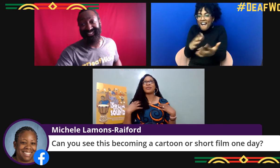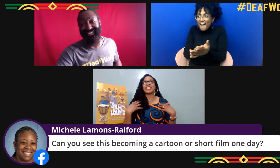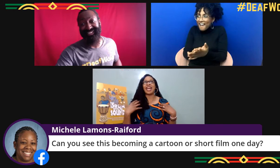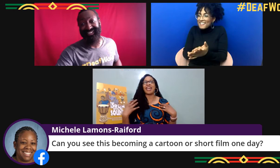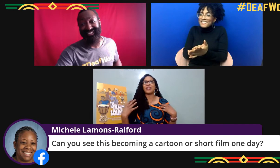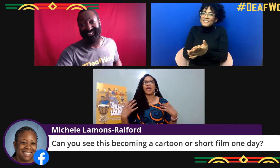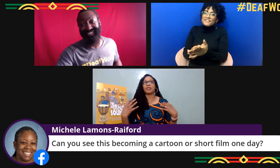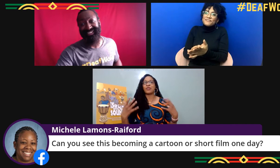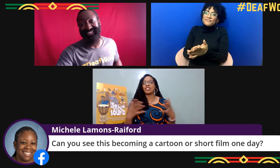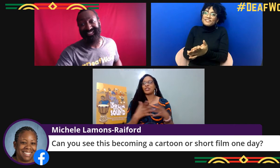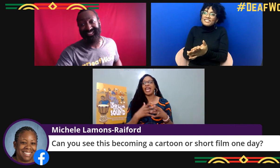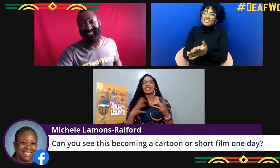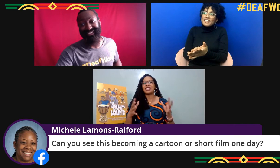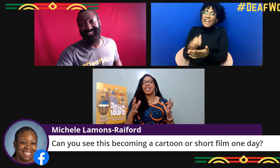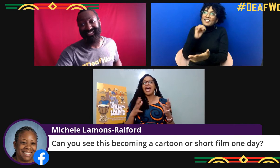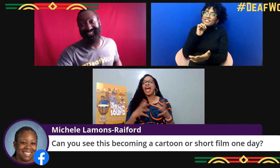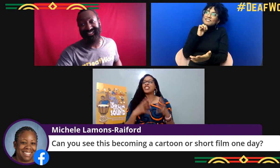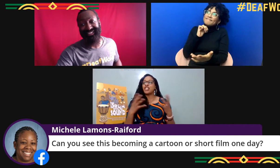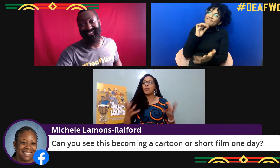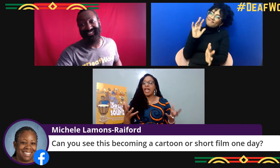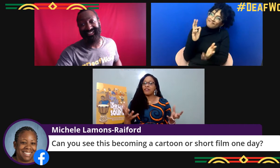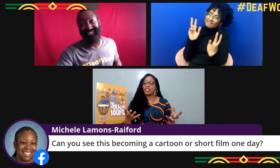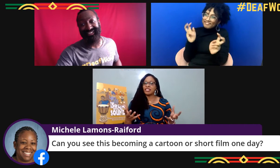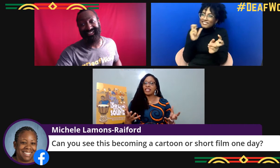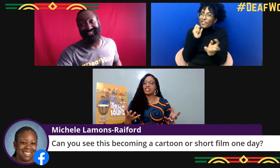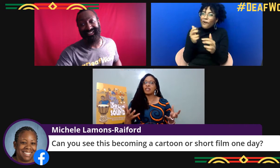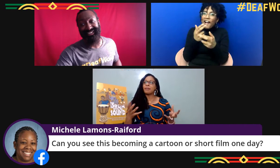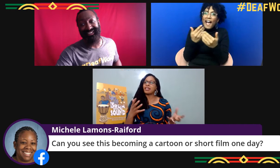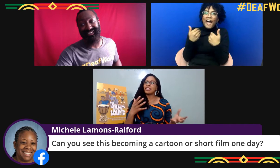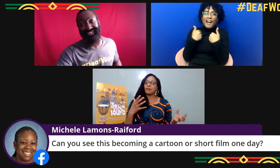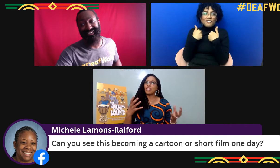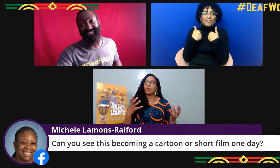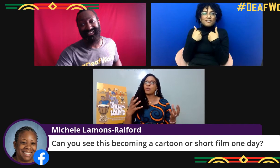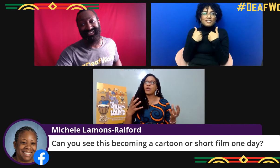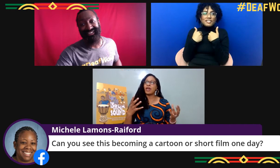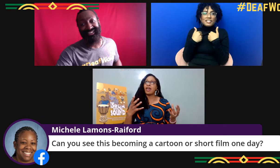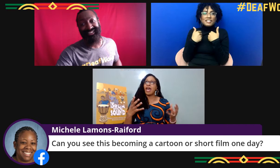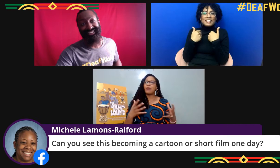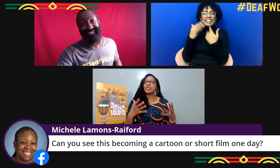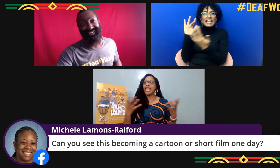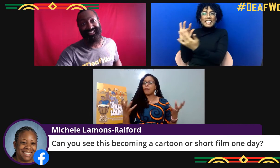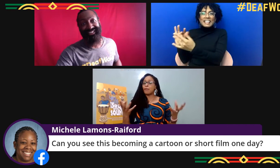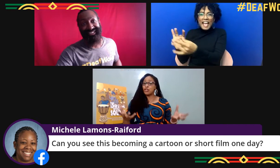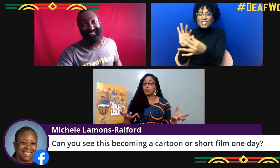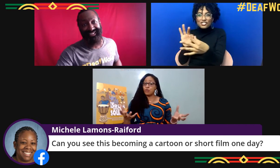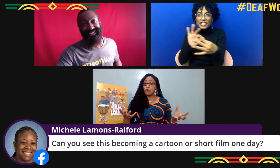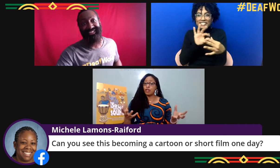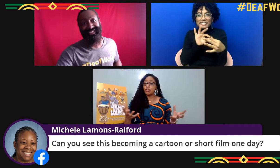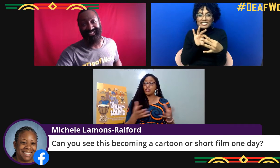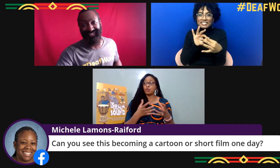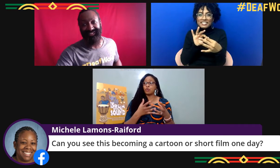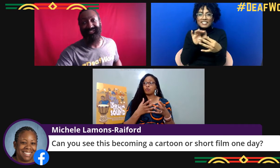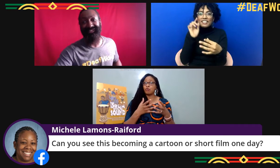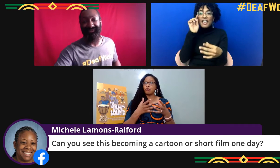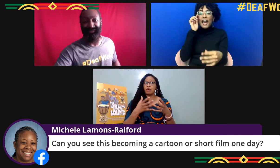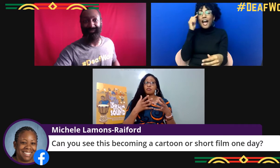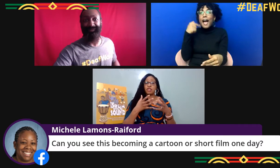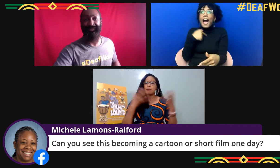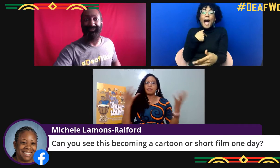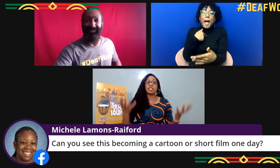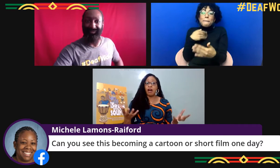I will say don't have the resource. I don't have the connection because I would say I'm new